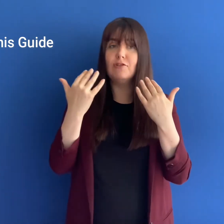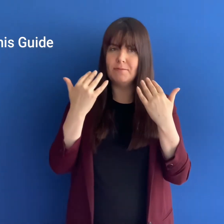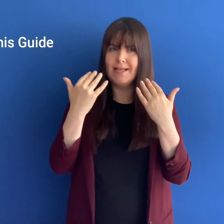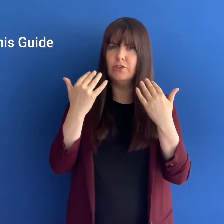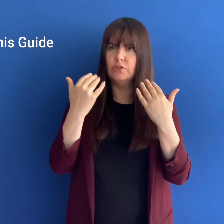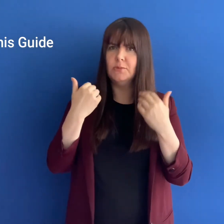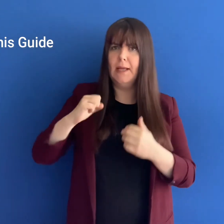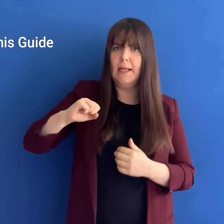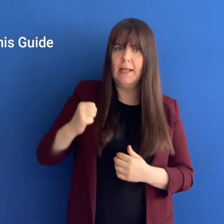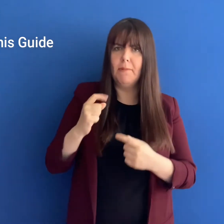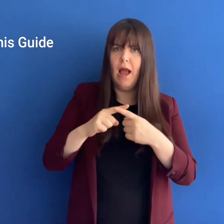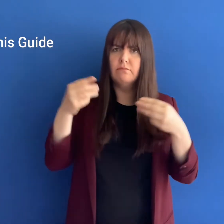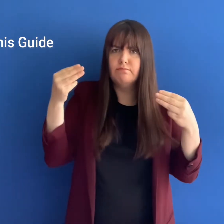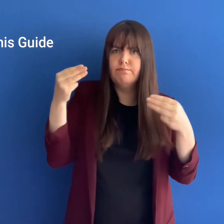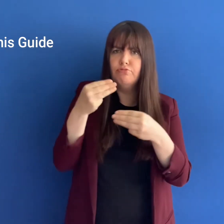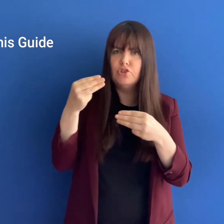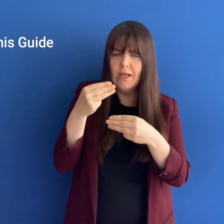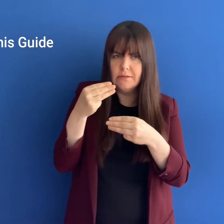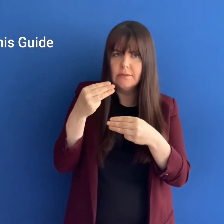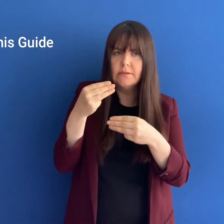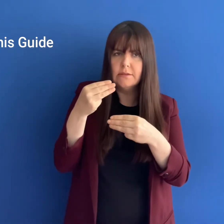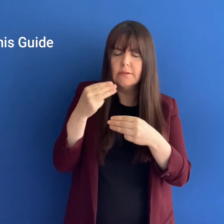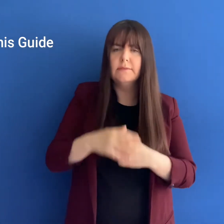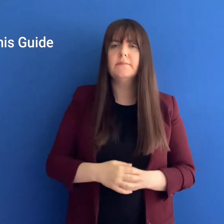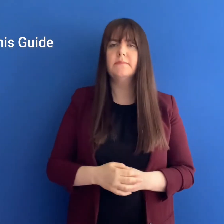how your information is stored and protected,